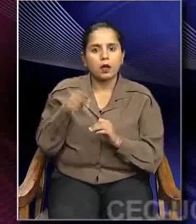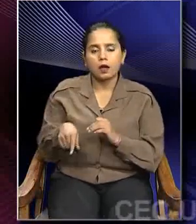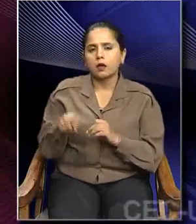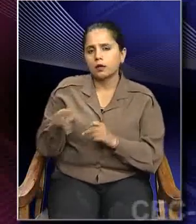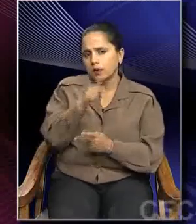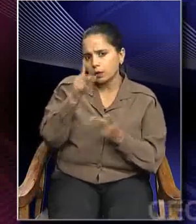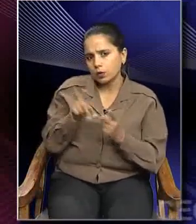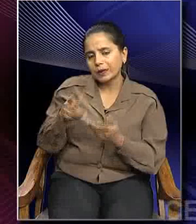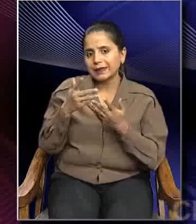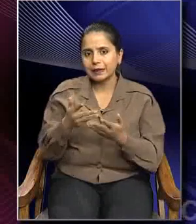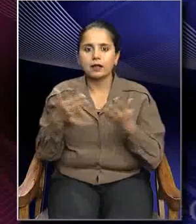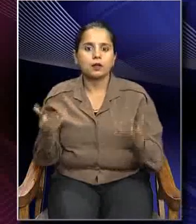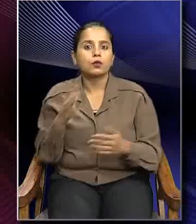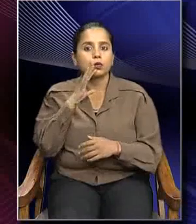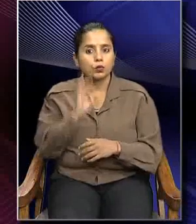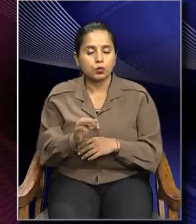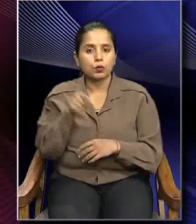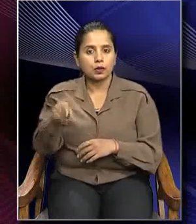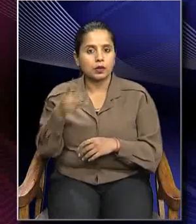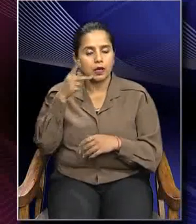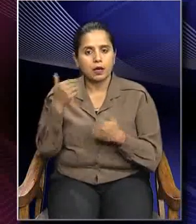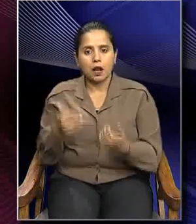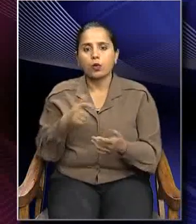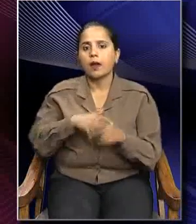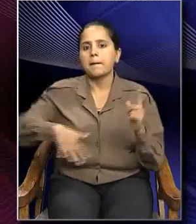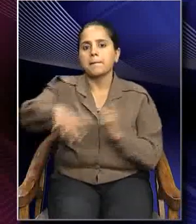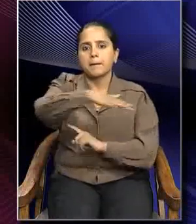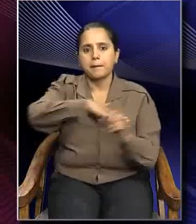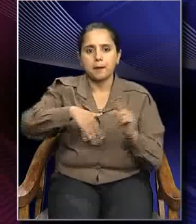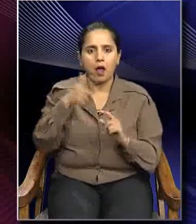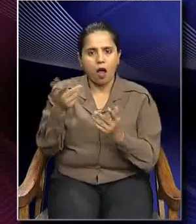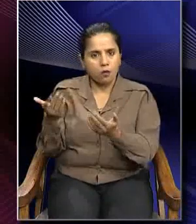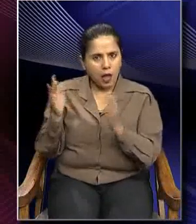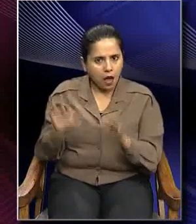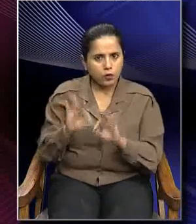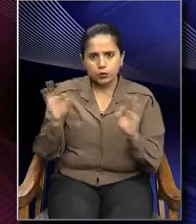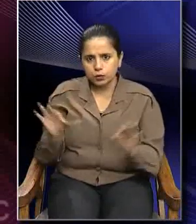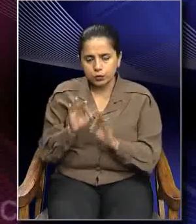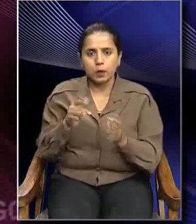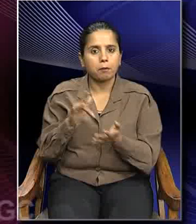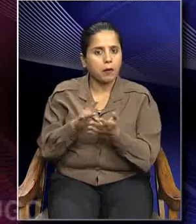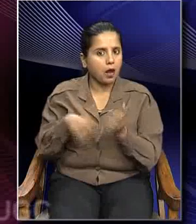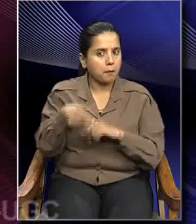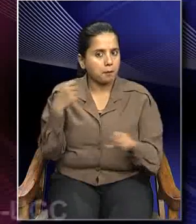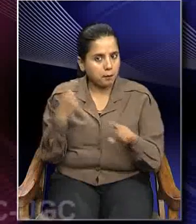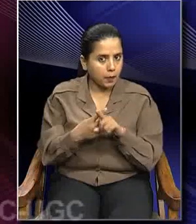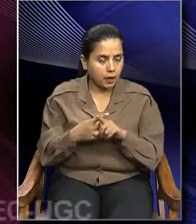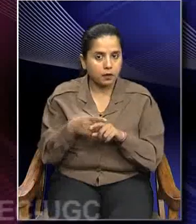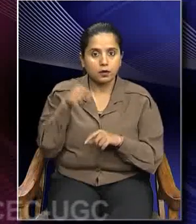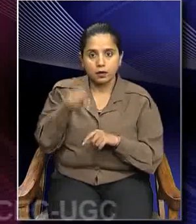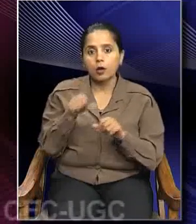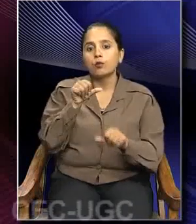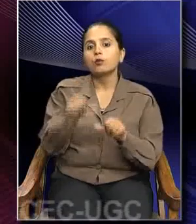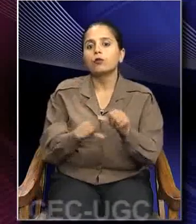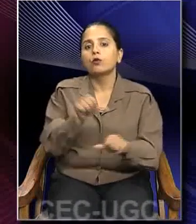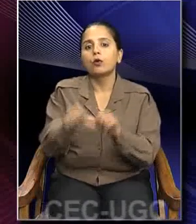particular object in a given situation or at a given place, and this